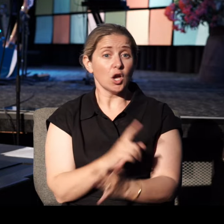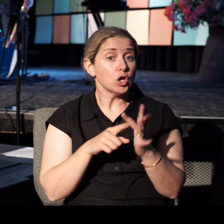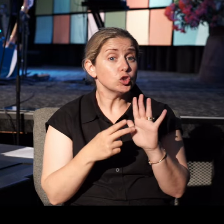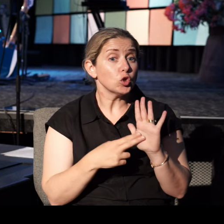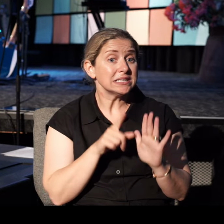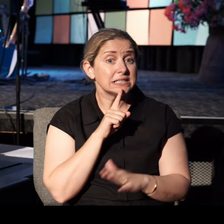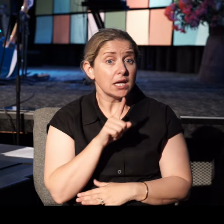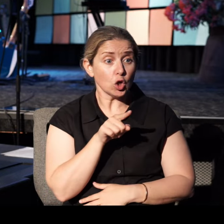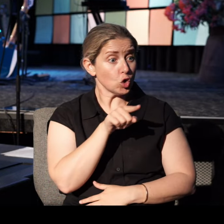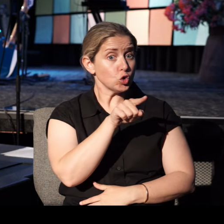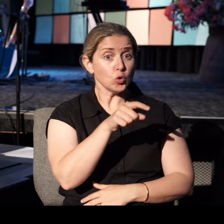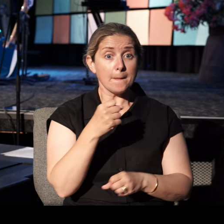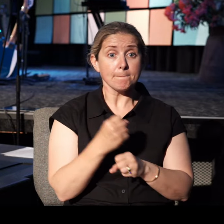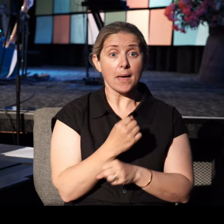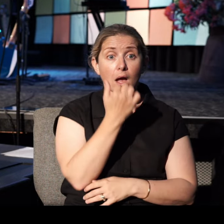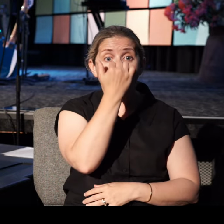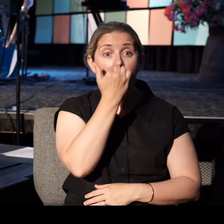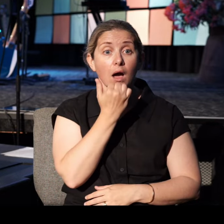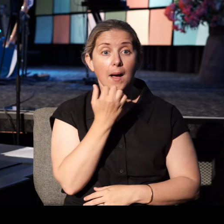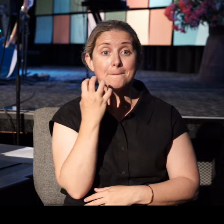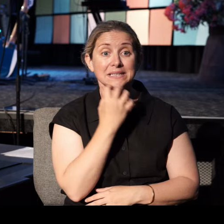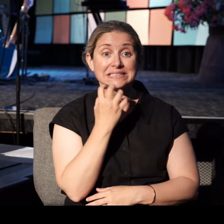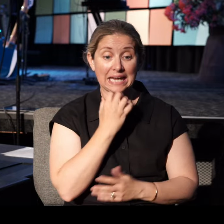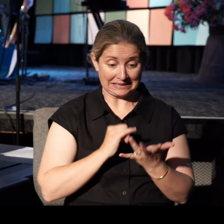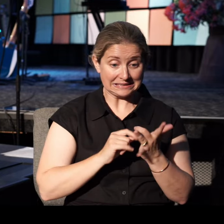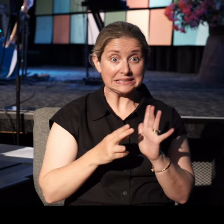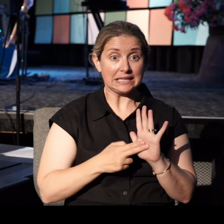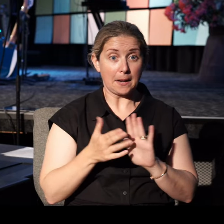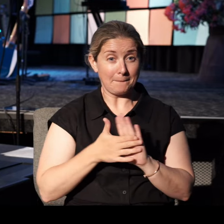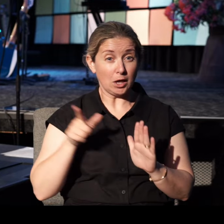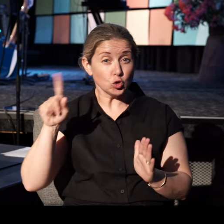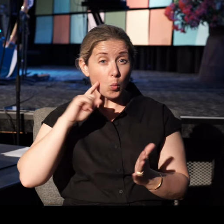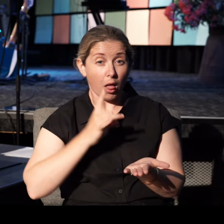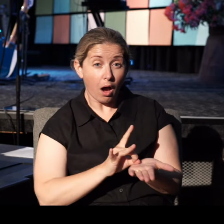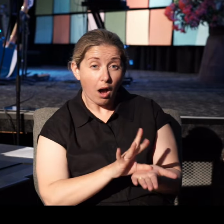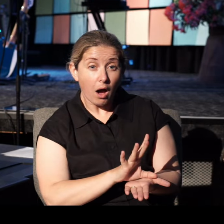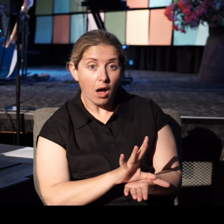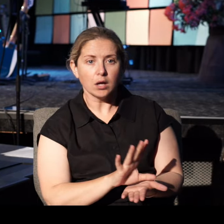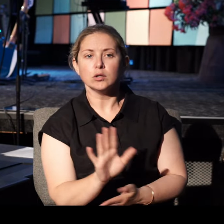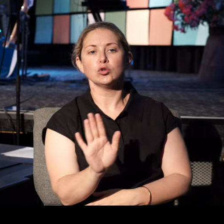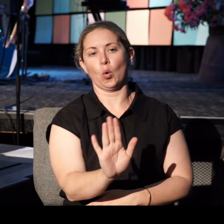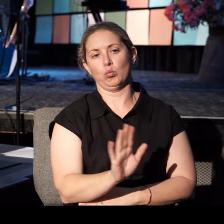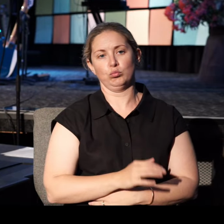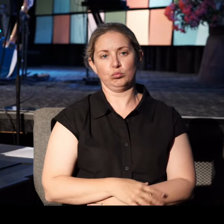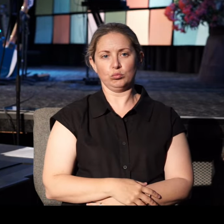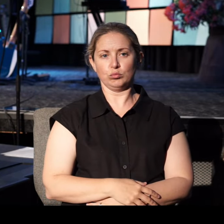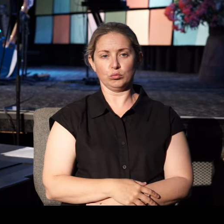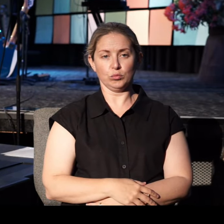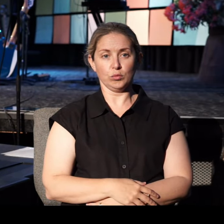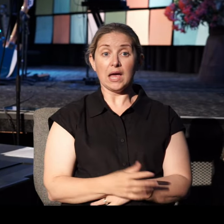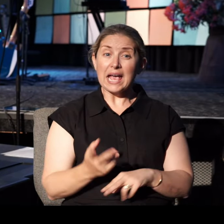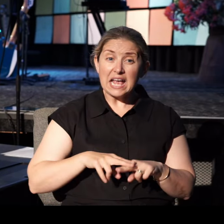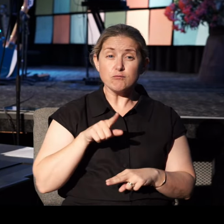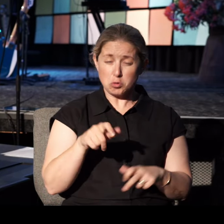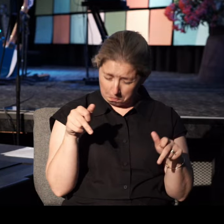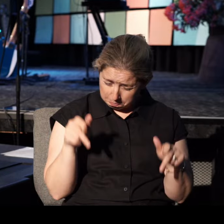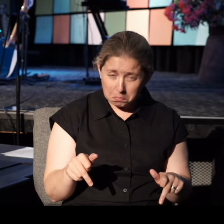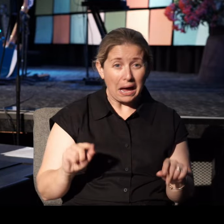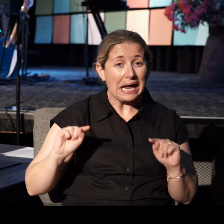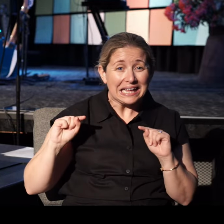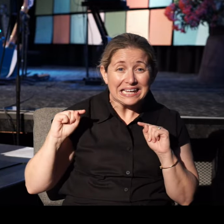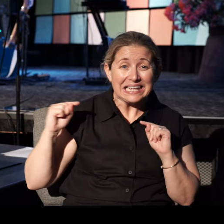kingdom. He's saying rather, you living as a lawless one, going on in lawlessness, shows